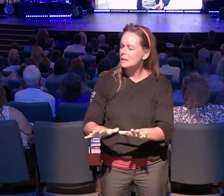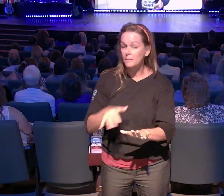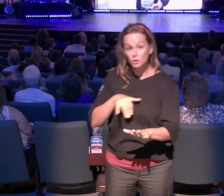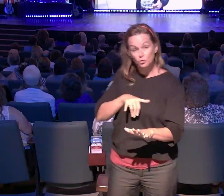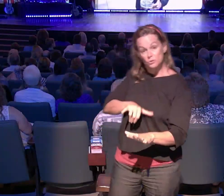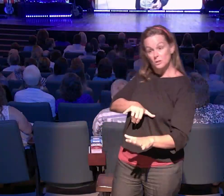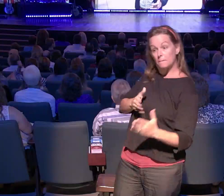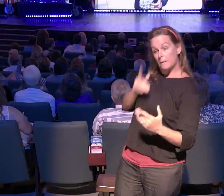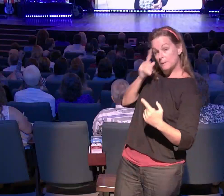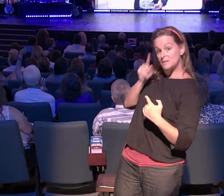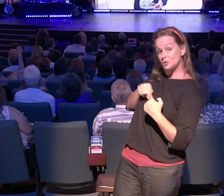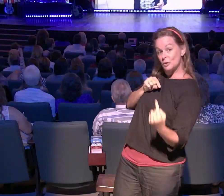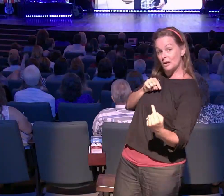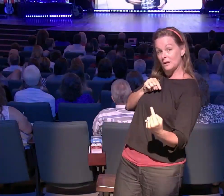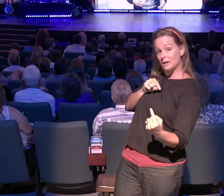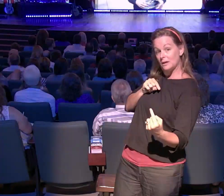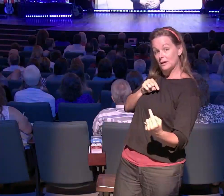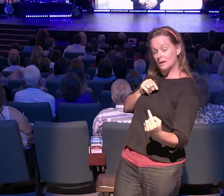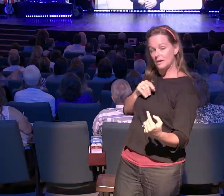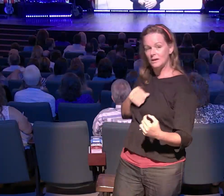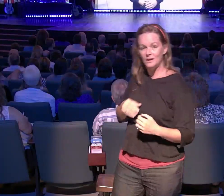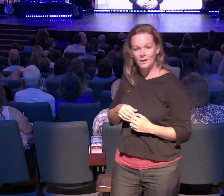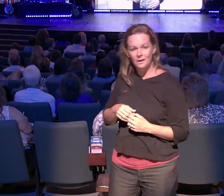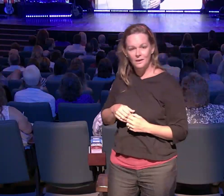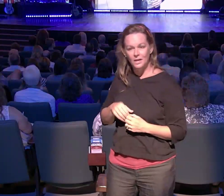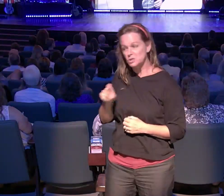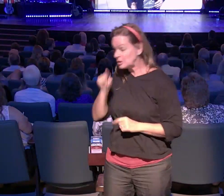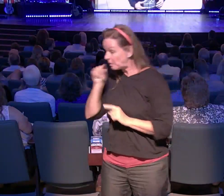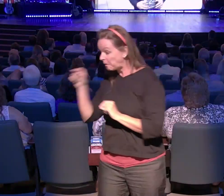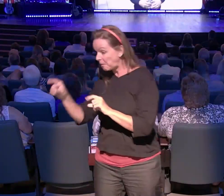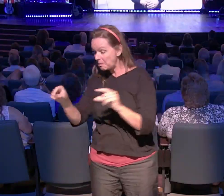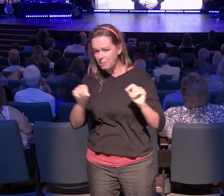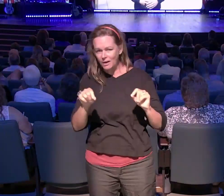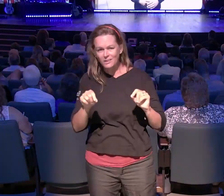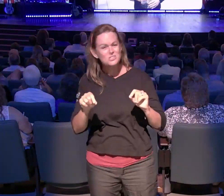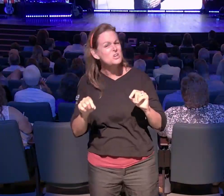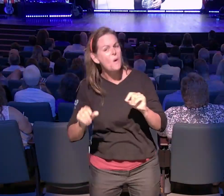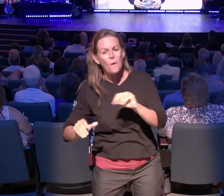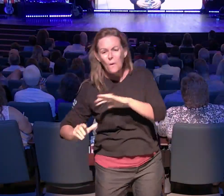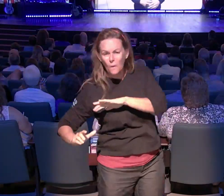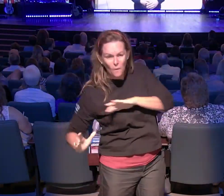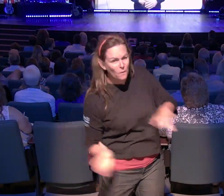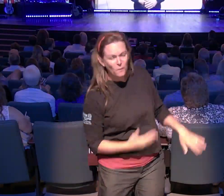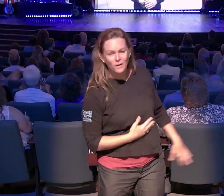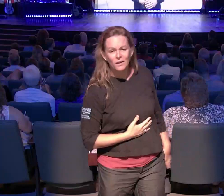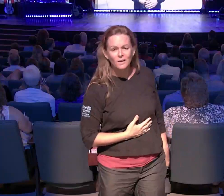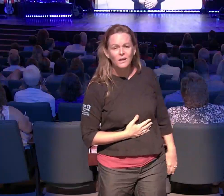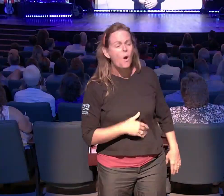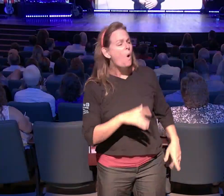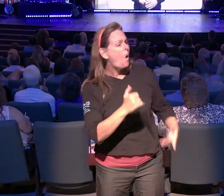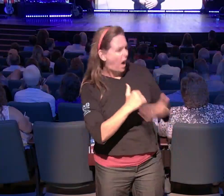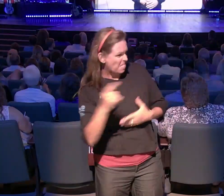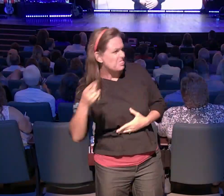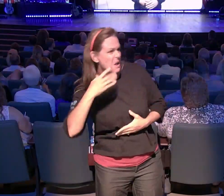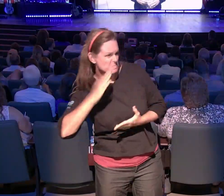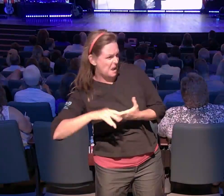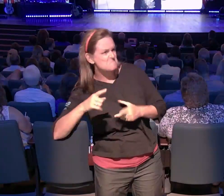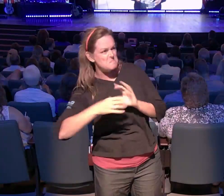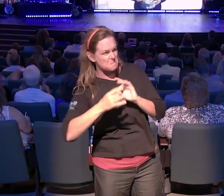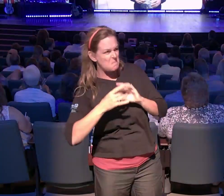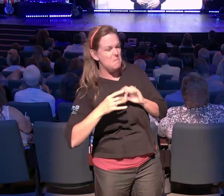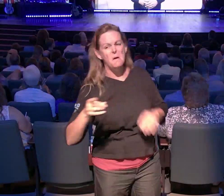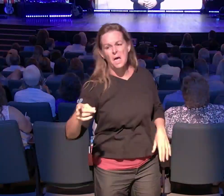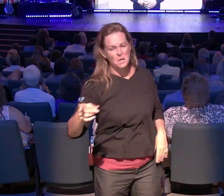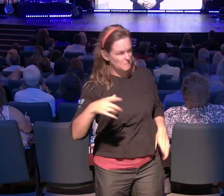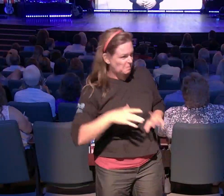decisions. Listen, you don't need to talk to your coworker about it. You need to talk to God about it, because your coworker can't do anything about it,